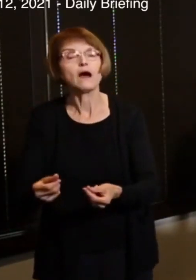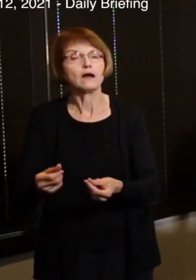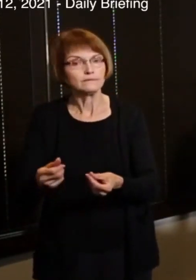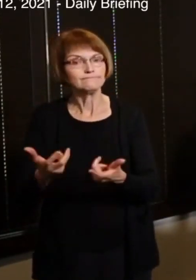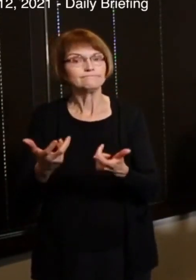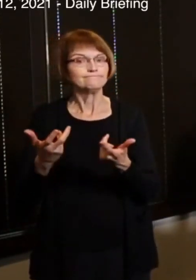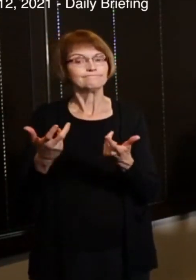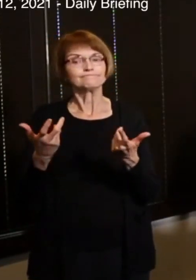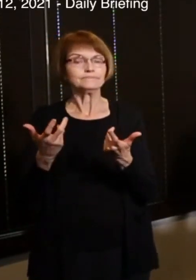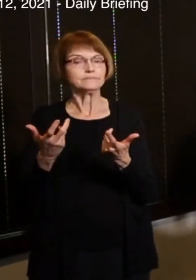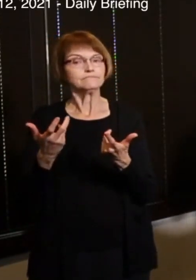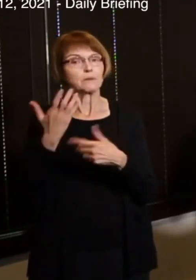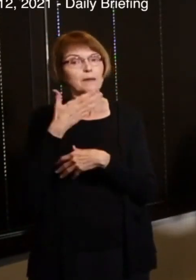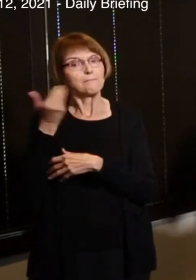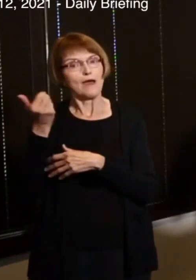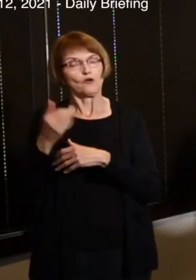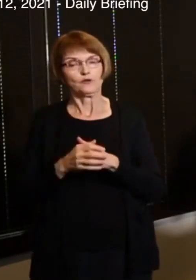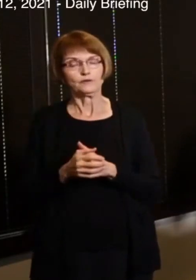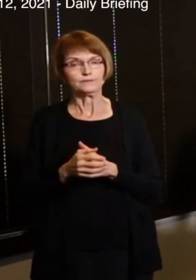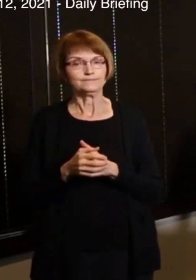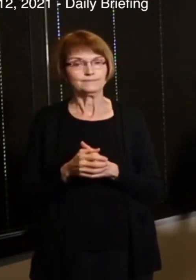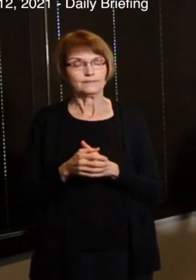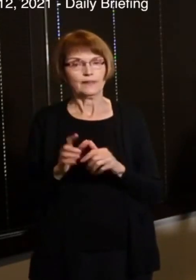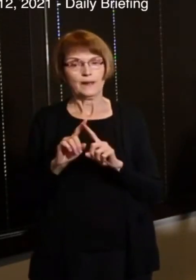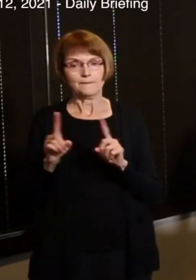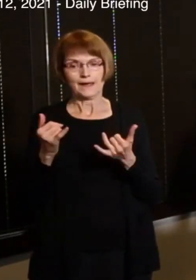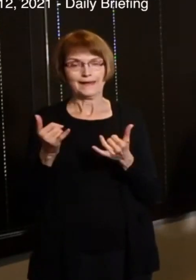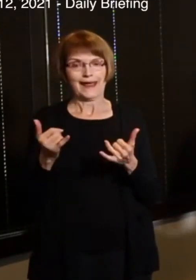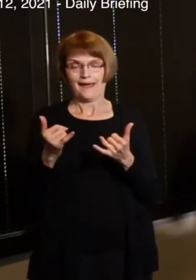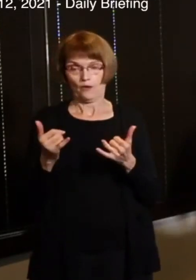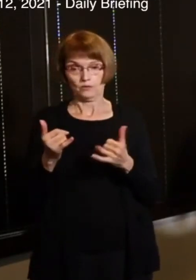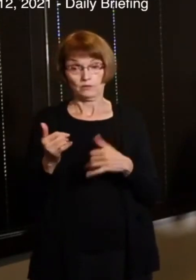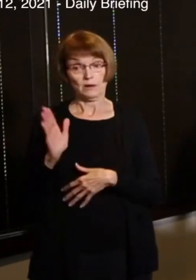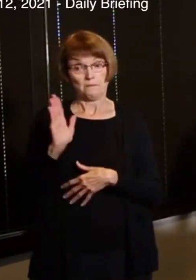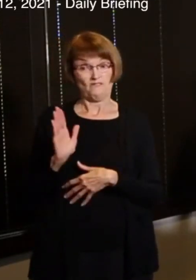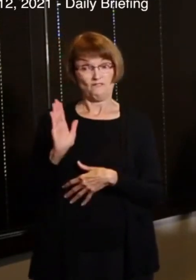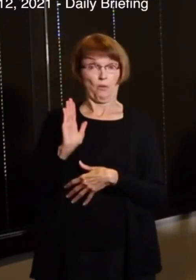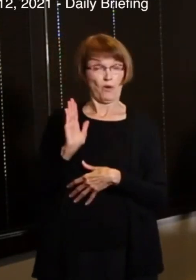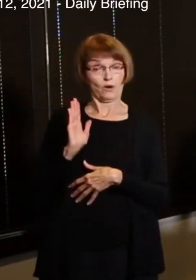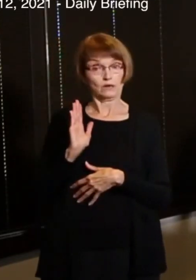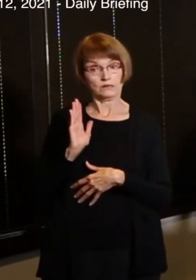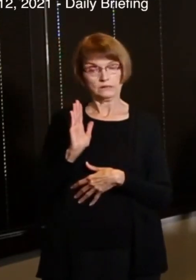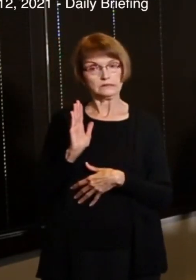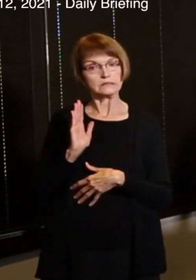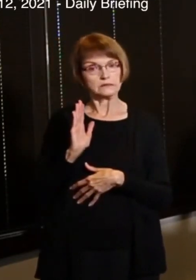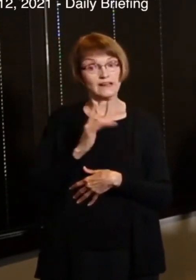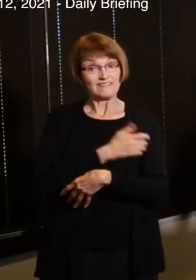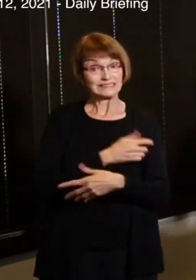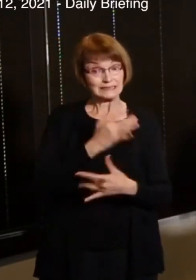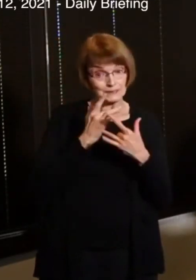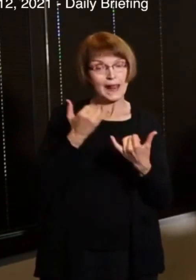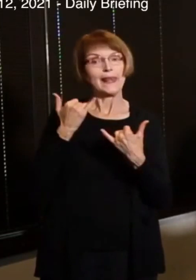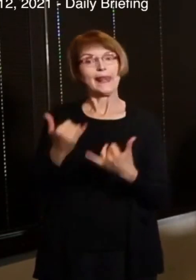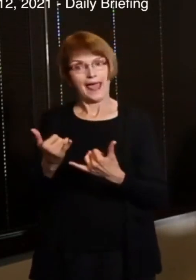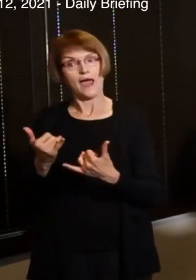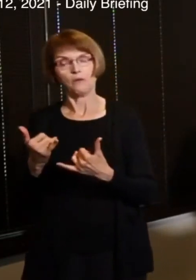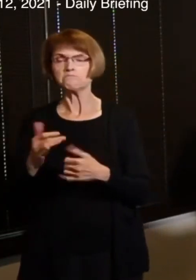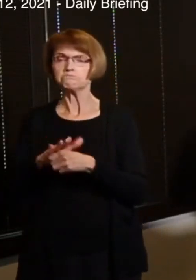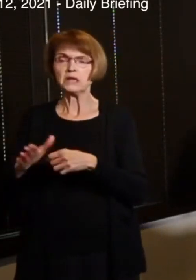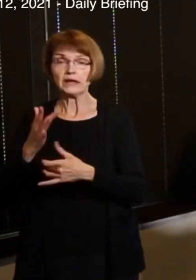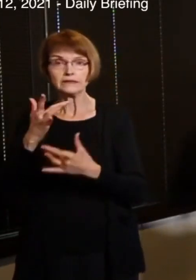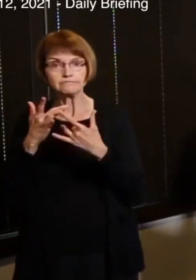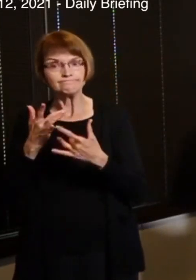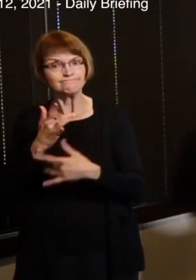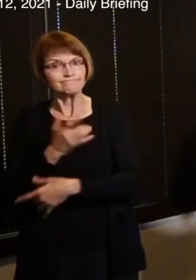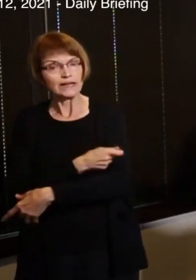really it's a much different sort of approach than where we were earlier when supply exceeded demand. But bottom line